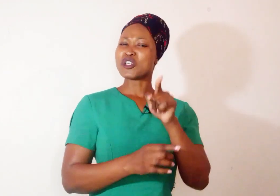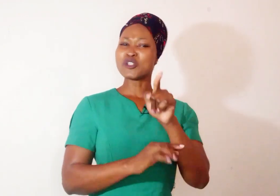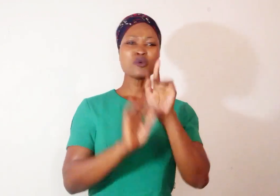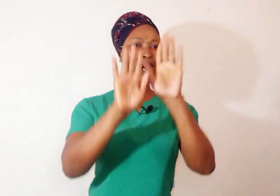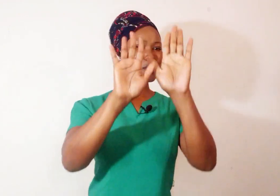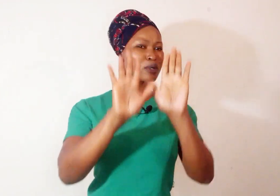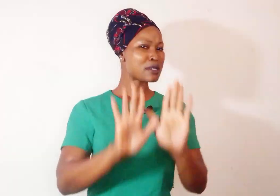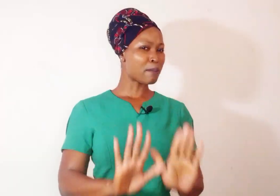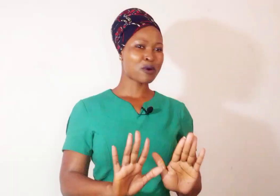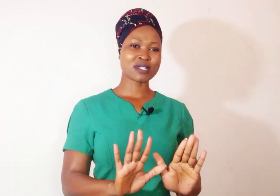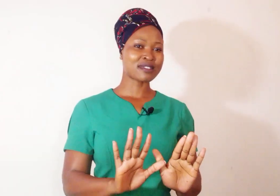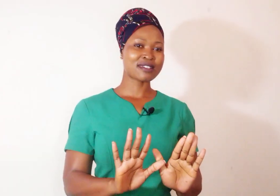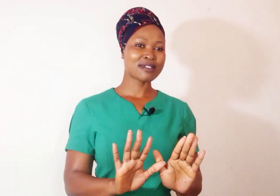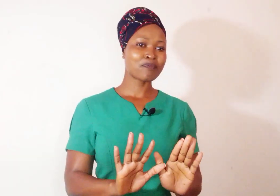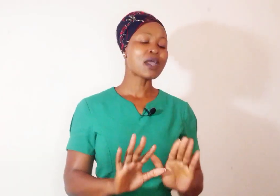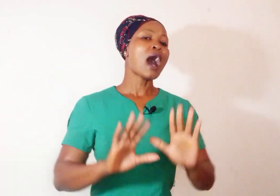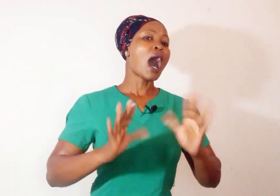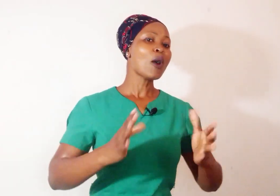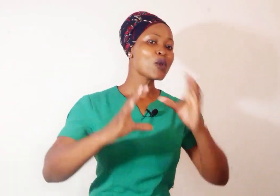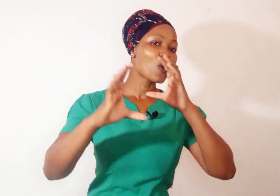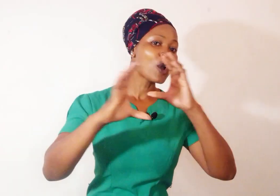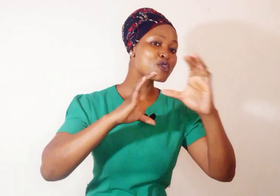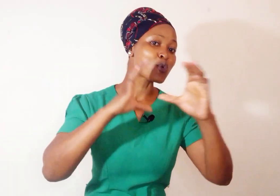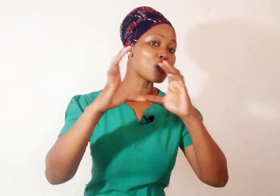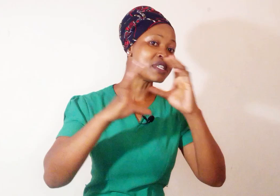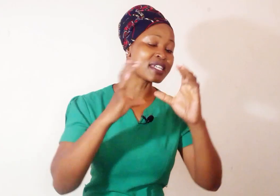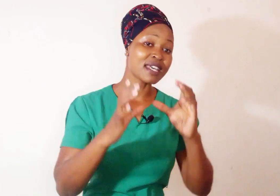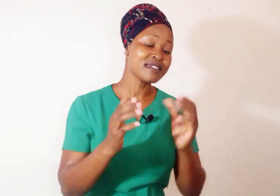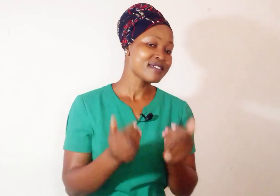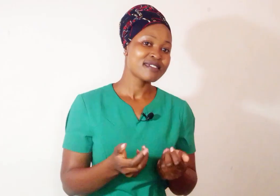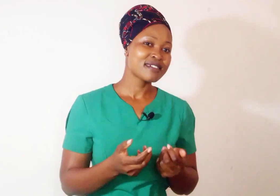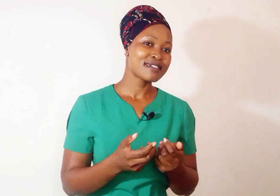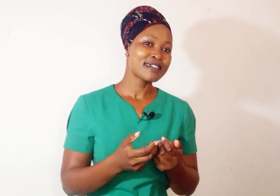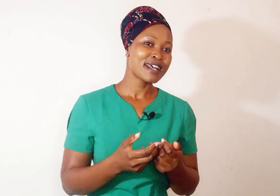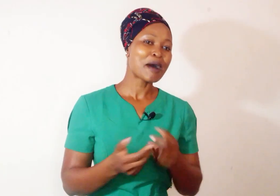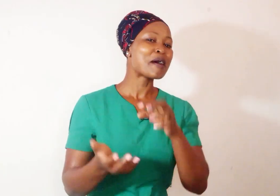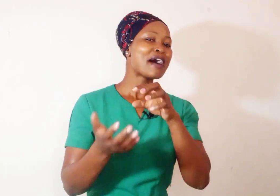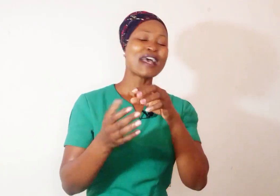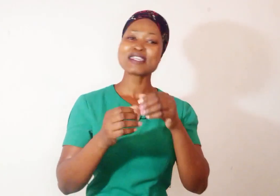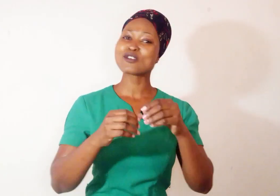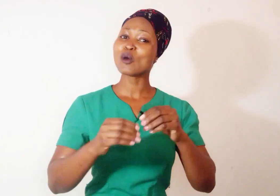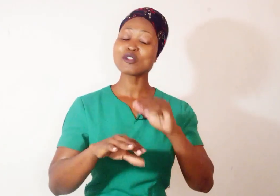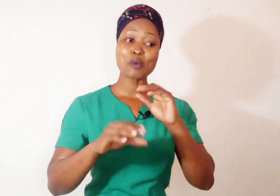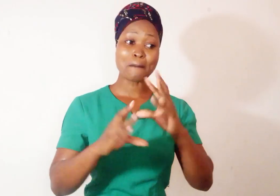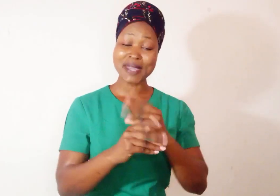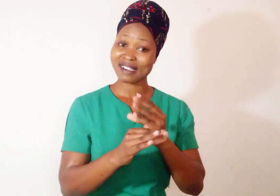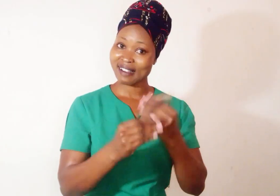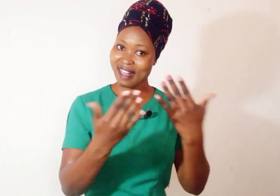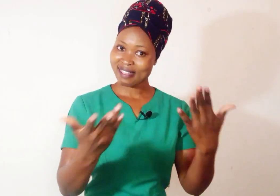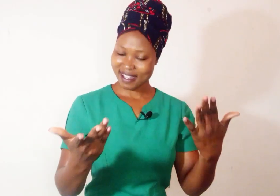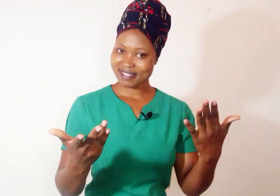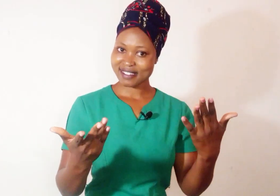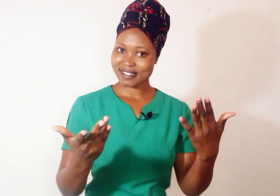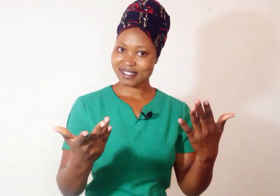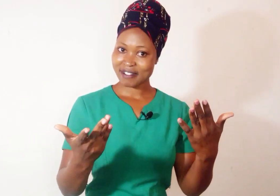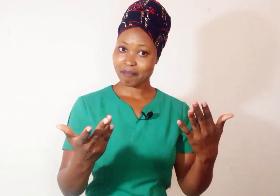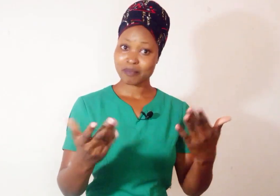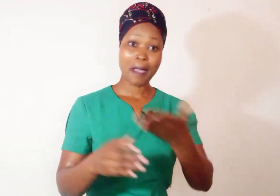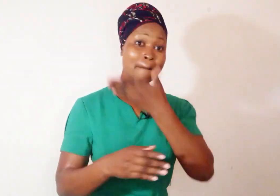you are not important, how you're going to communicate is going to make things